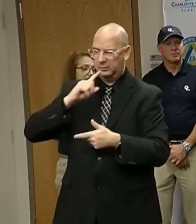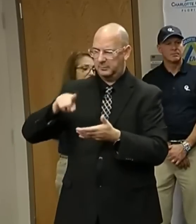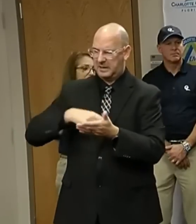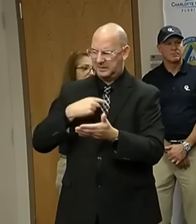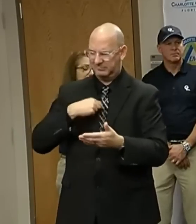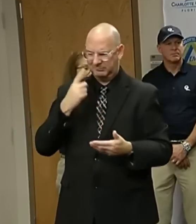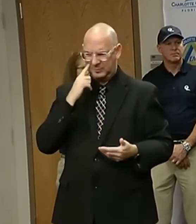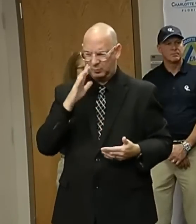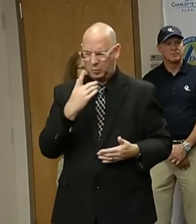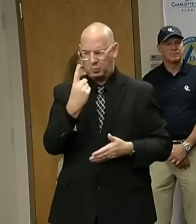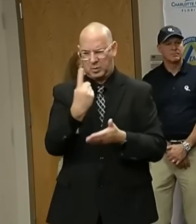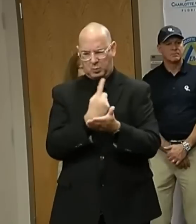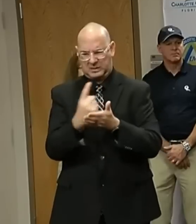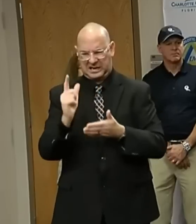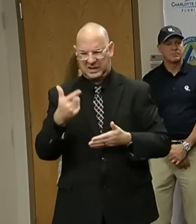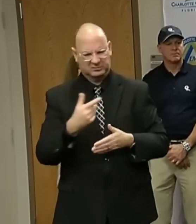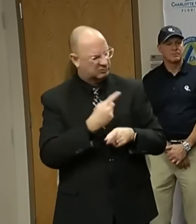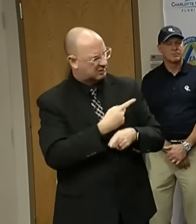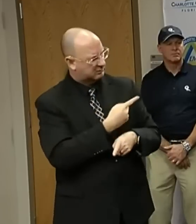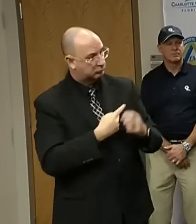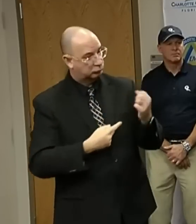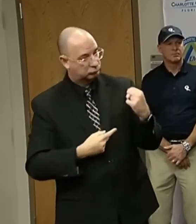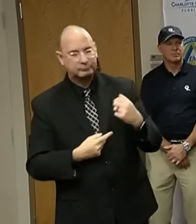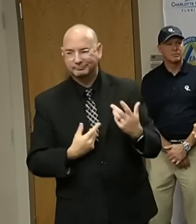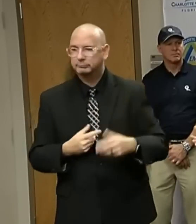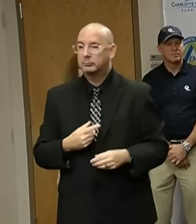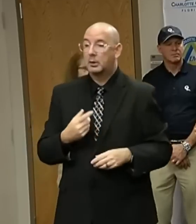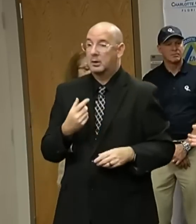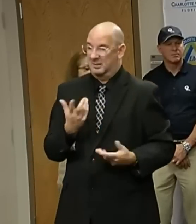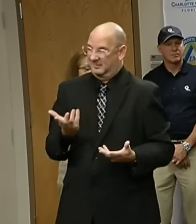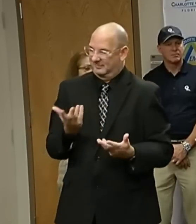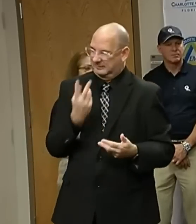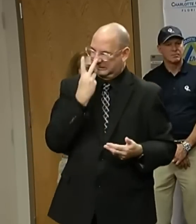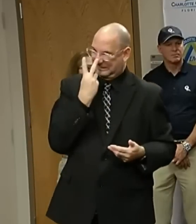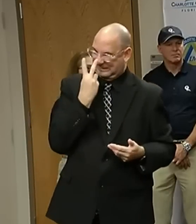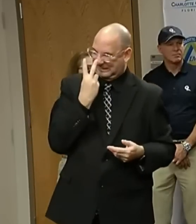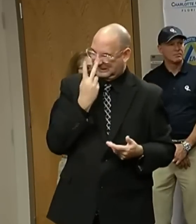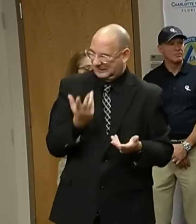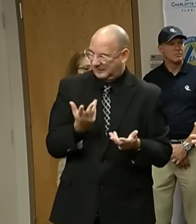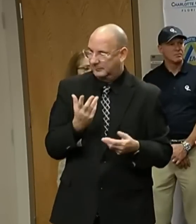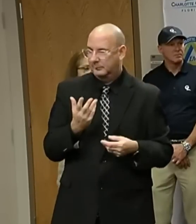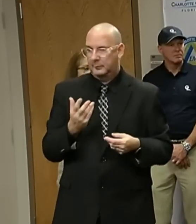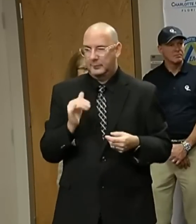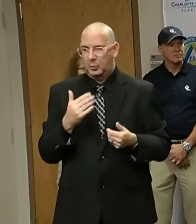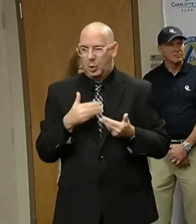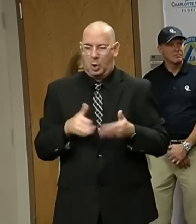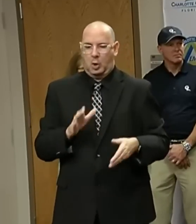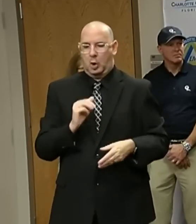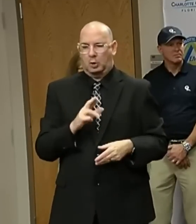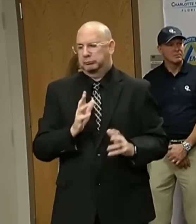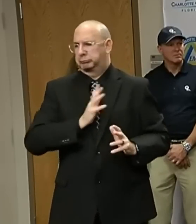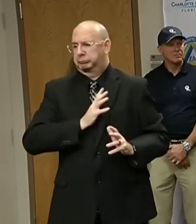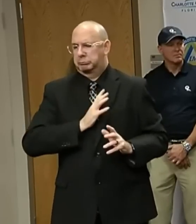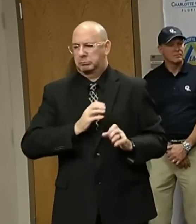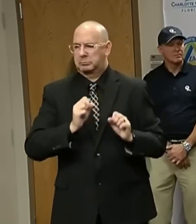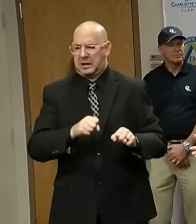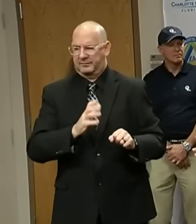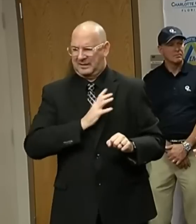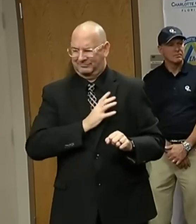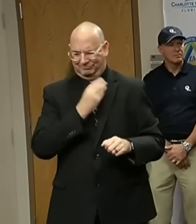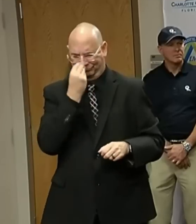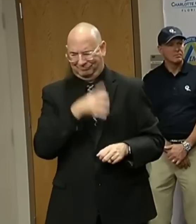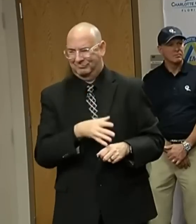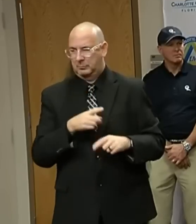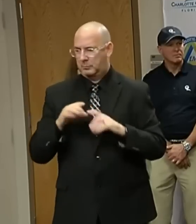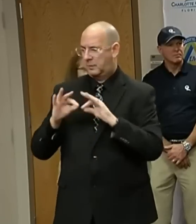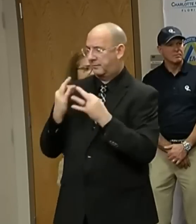and honestly, it's not like losing a car only is like the worst thing in the world. I mean, we were fine, but I mean, to be able to have that, you know what you